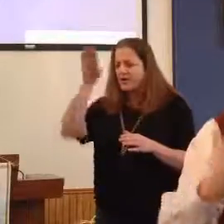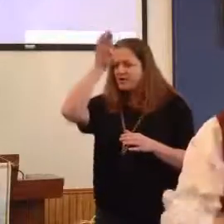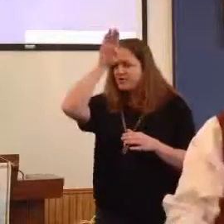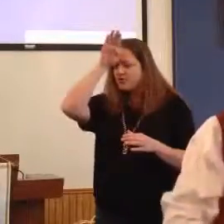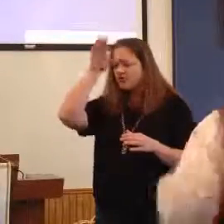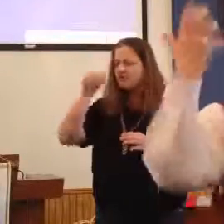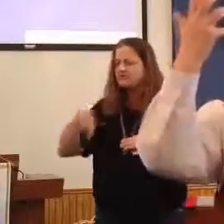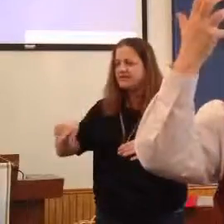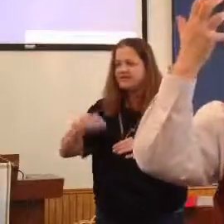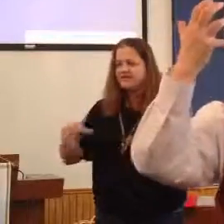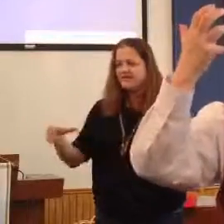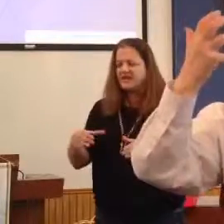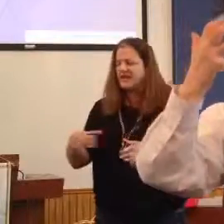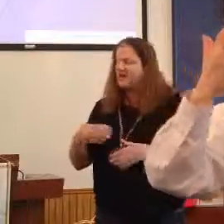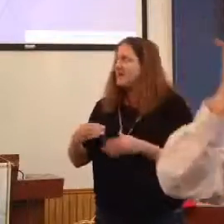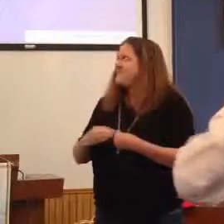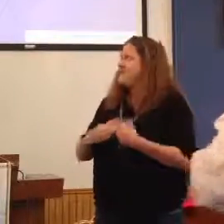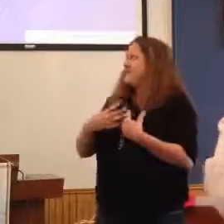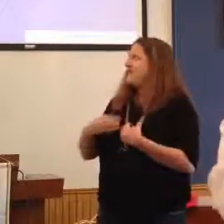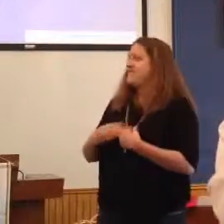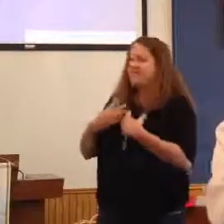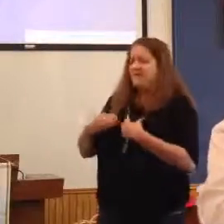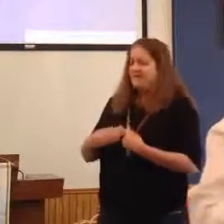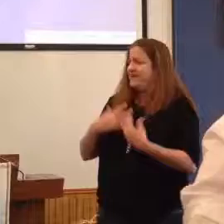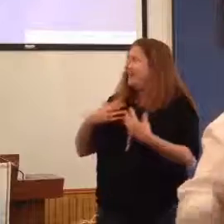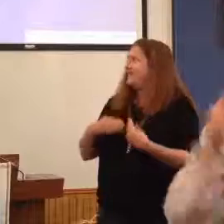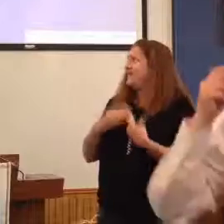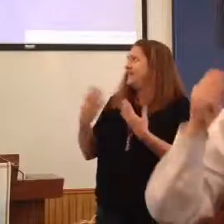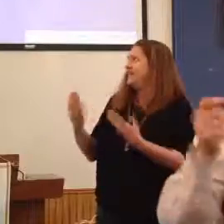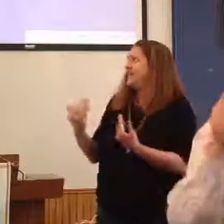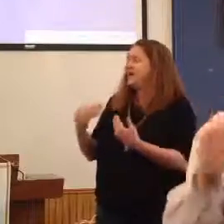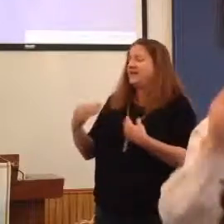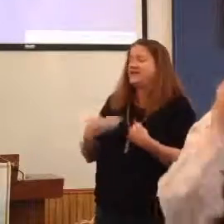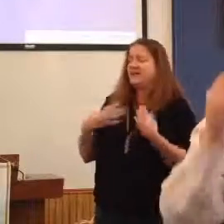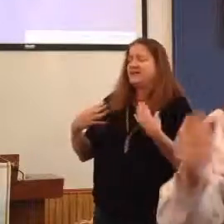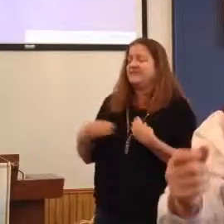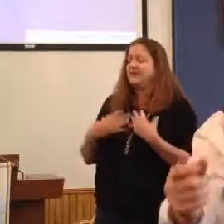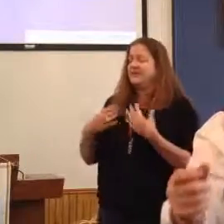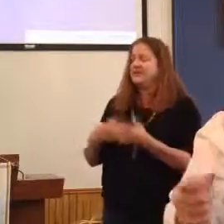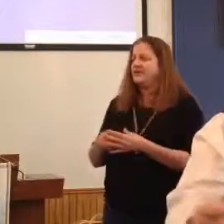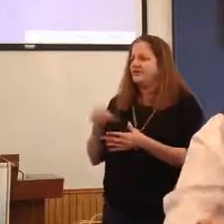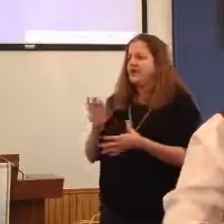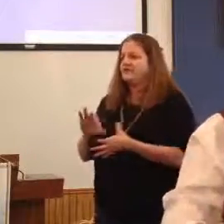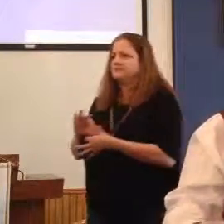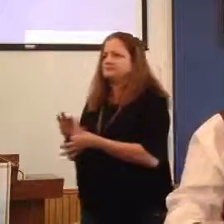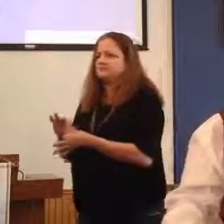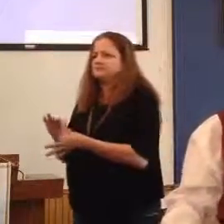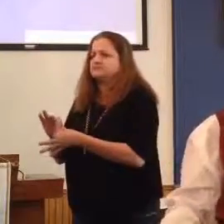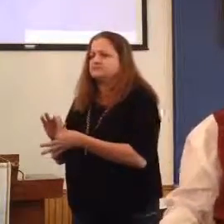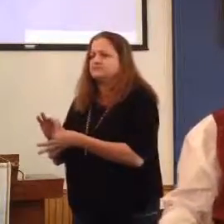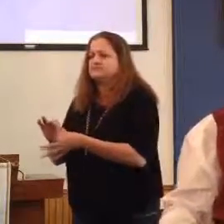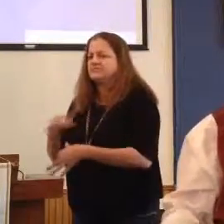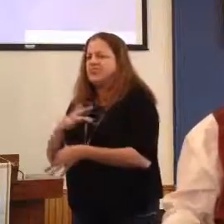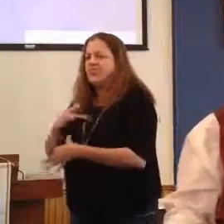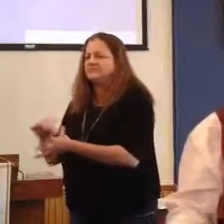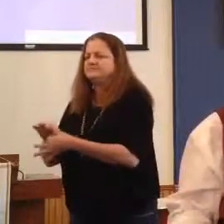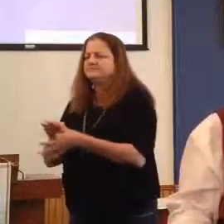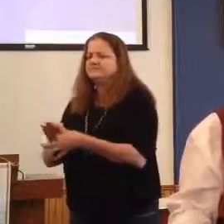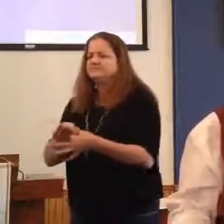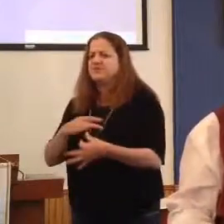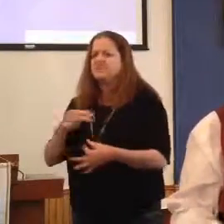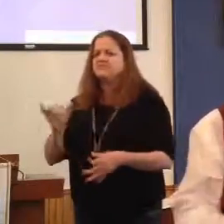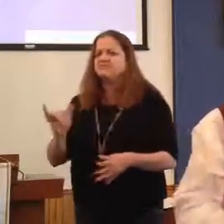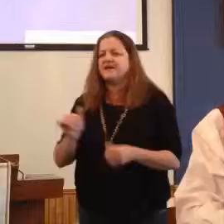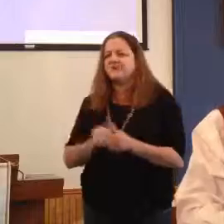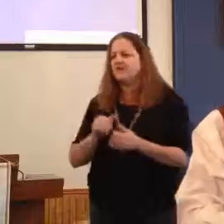flame, fill us up. Fill us up. We need to let it connect us, much like we had the yarn